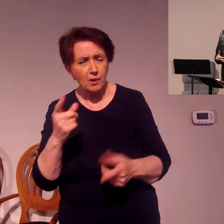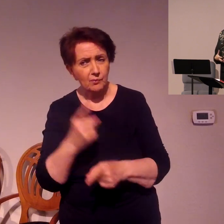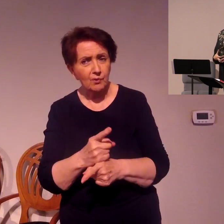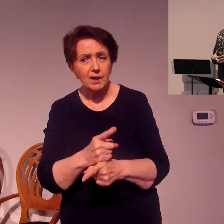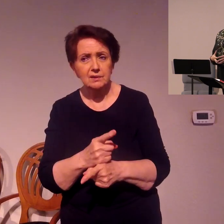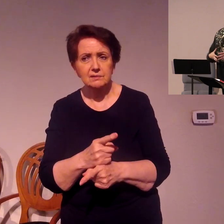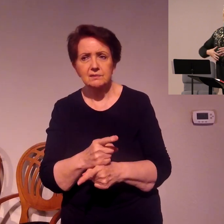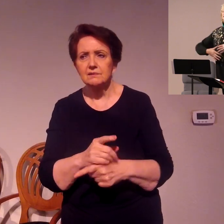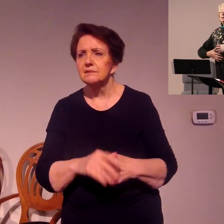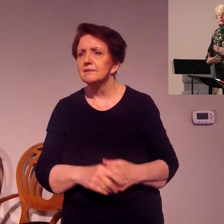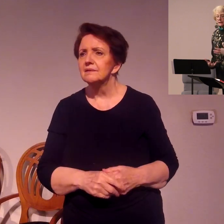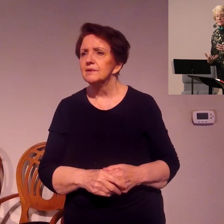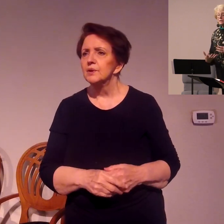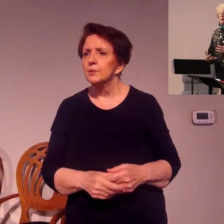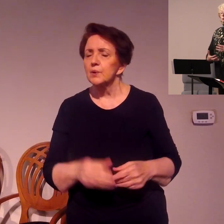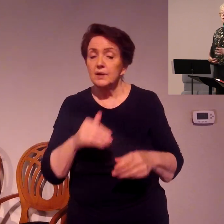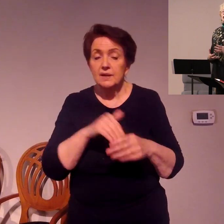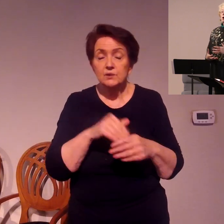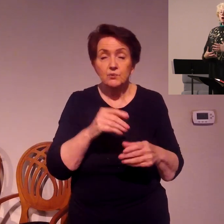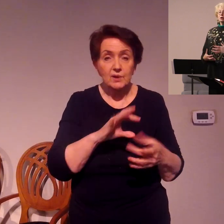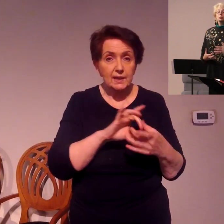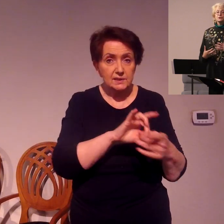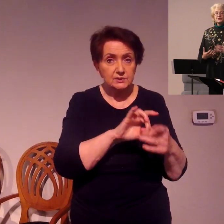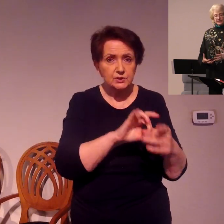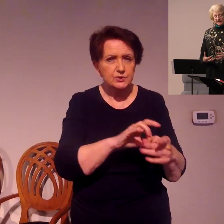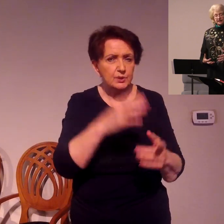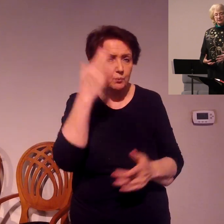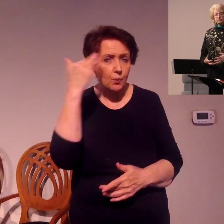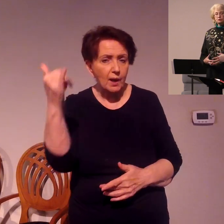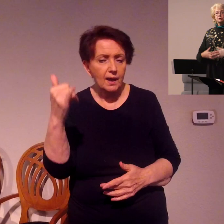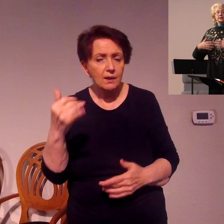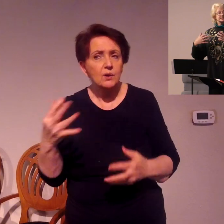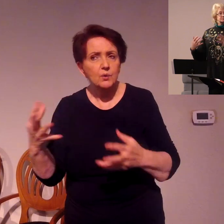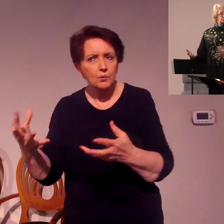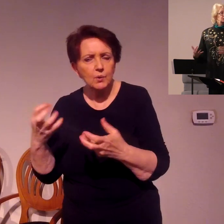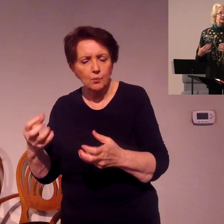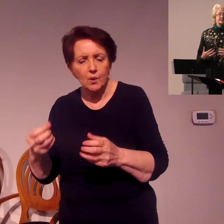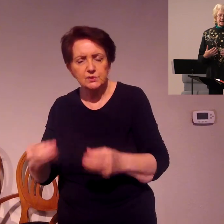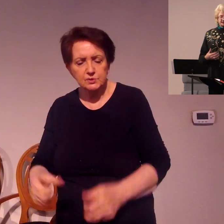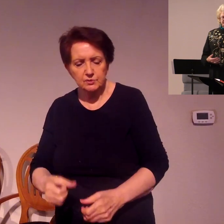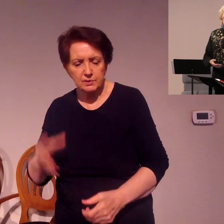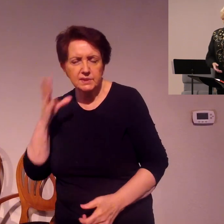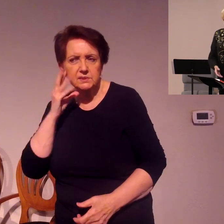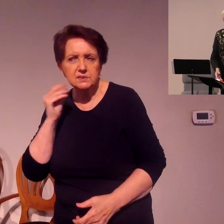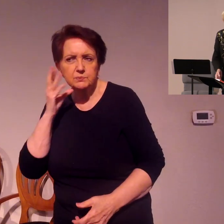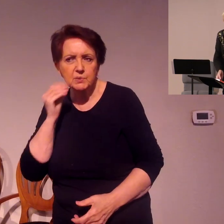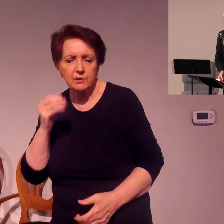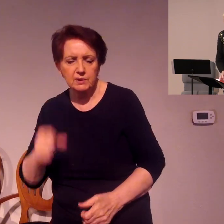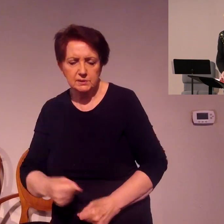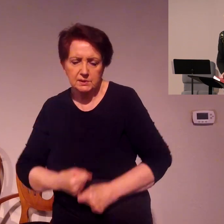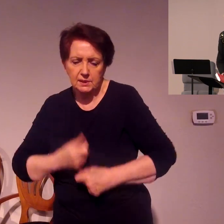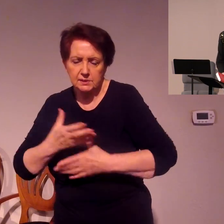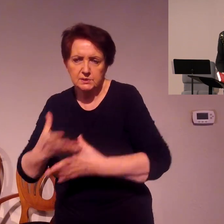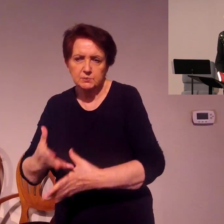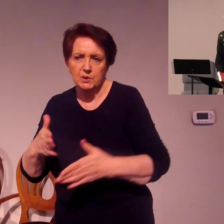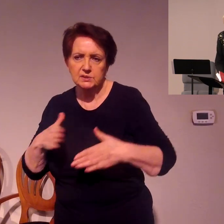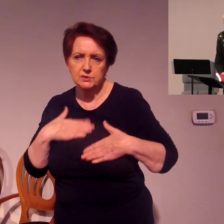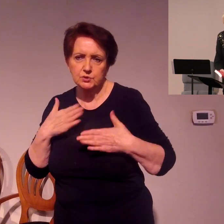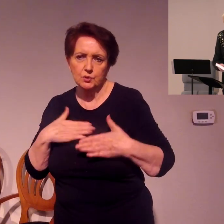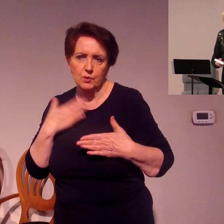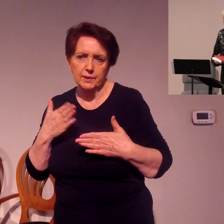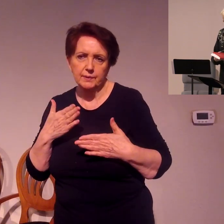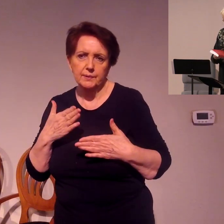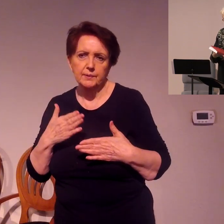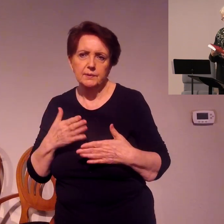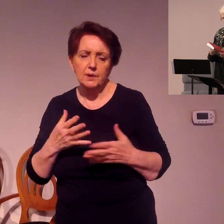a relationship because we are seeking to experience and express that joy. So